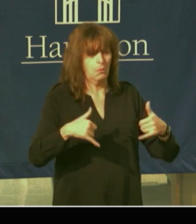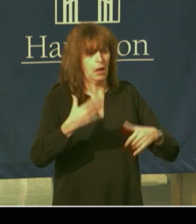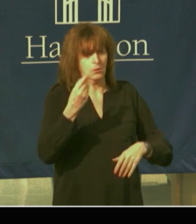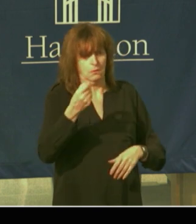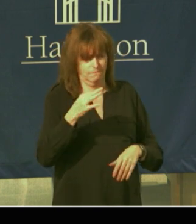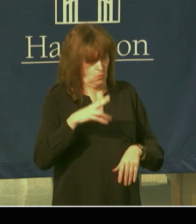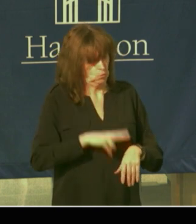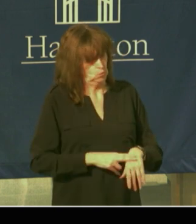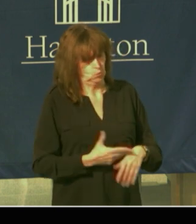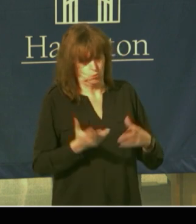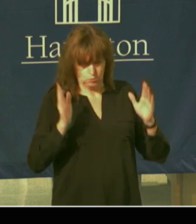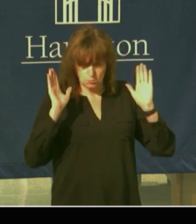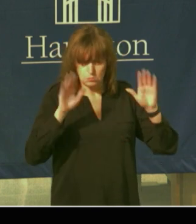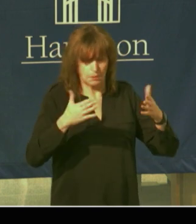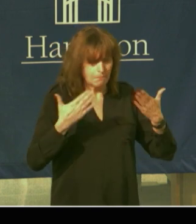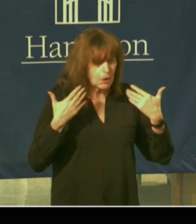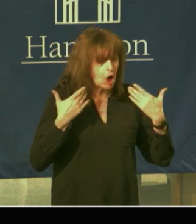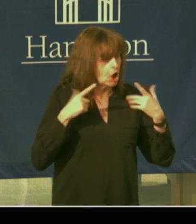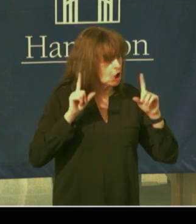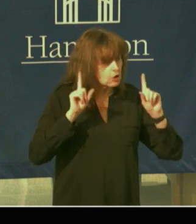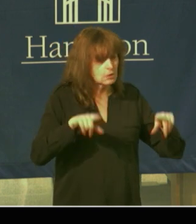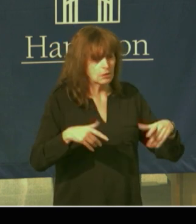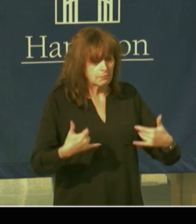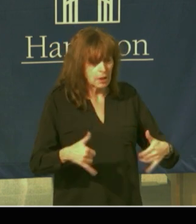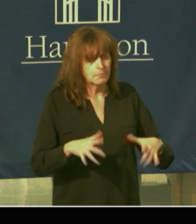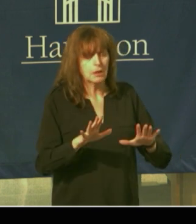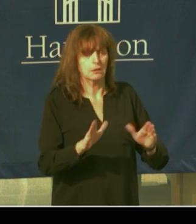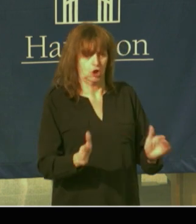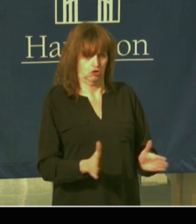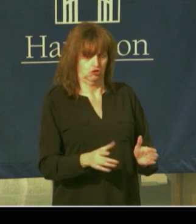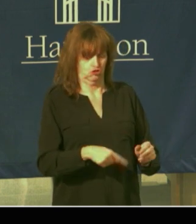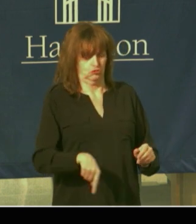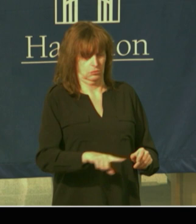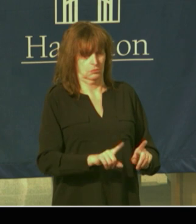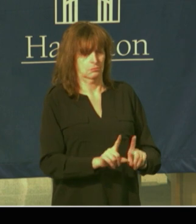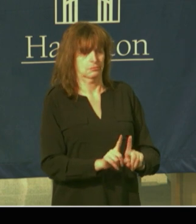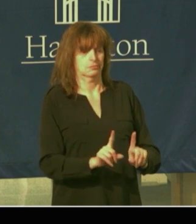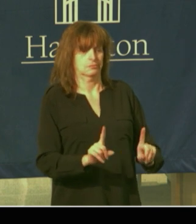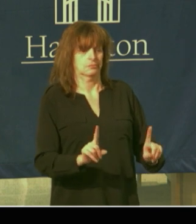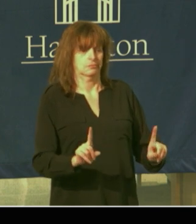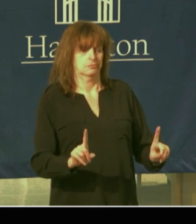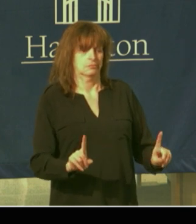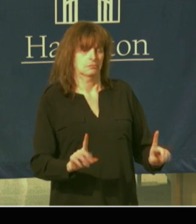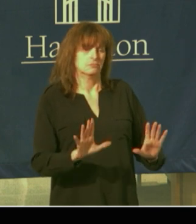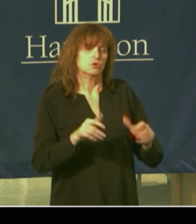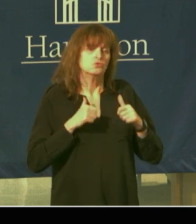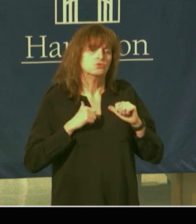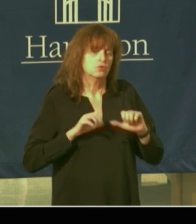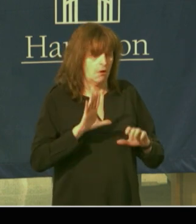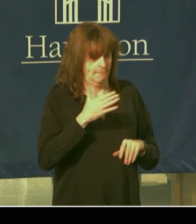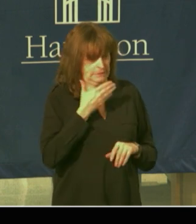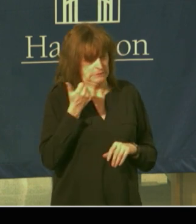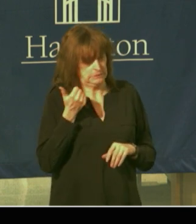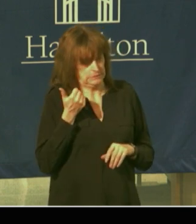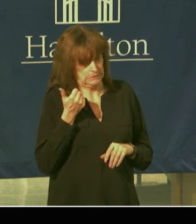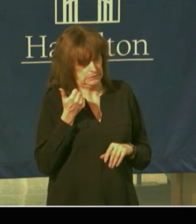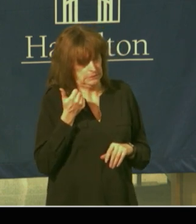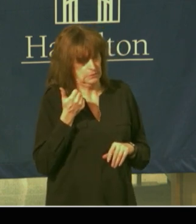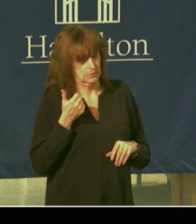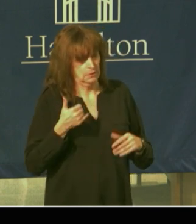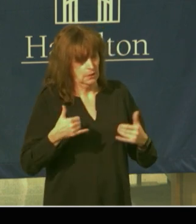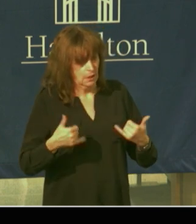trying to maintain that 2 meter distance to what, you know, to the greatest degree possible. Play dates become a bit of a